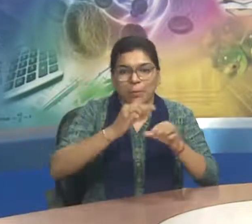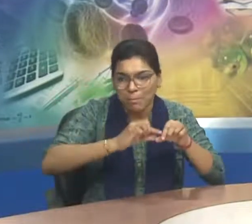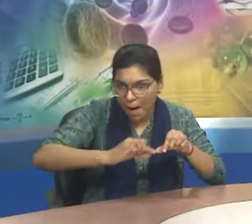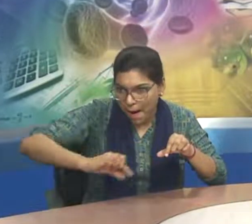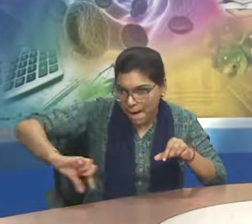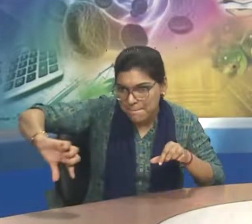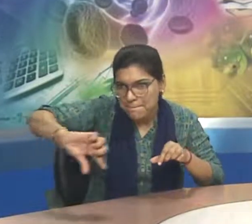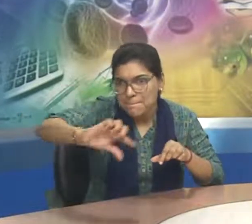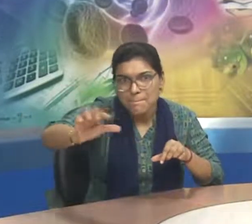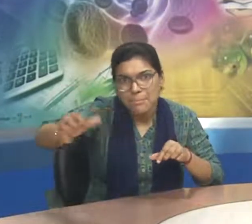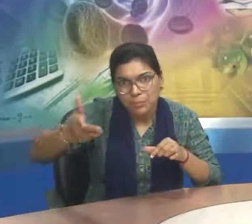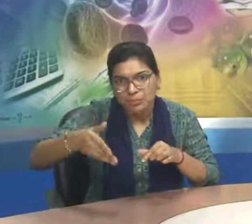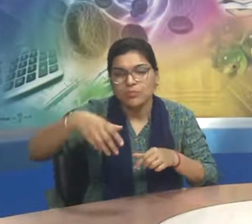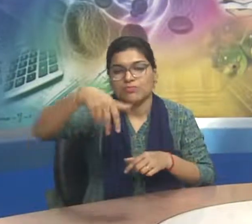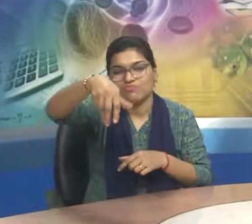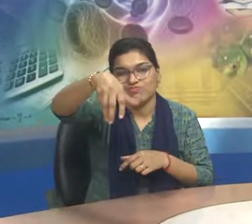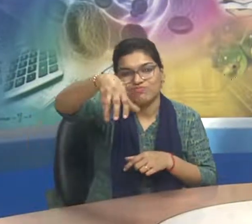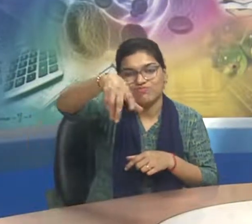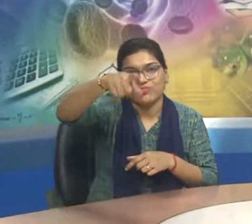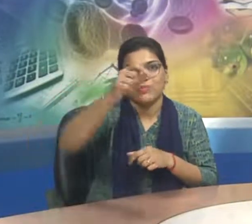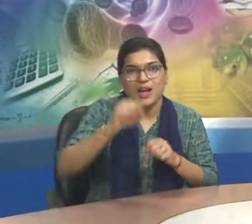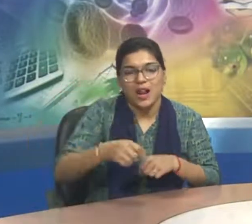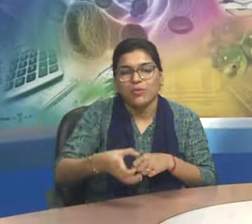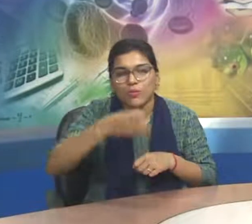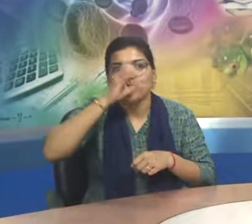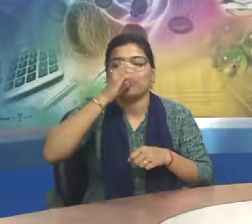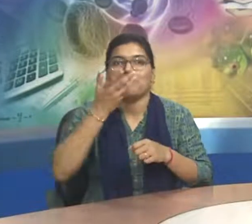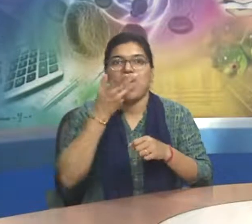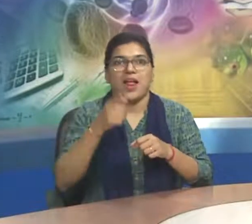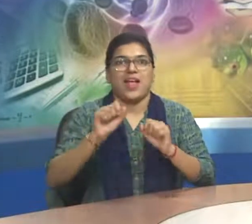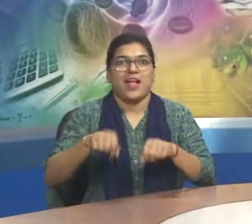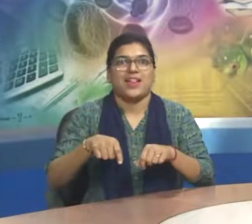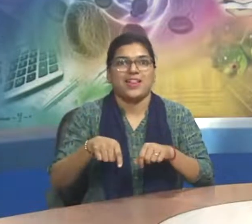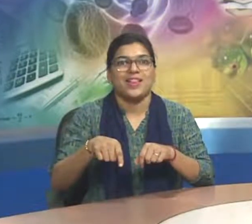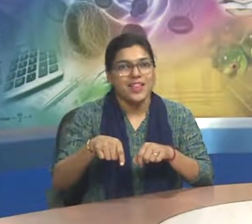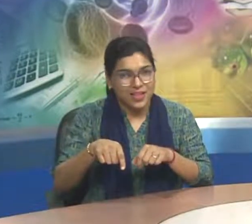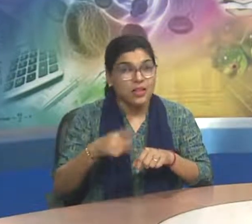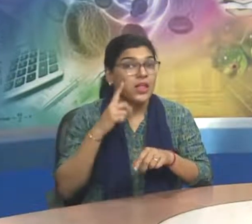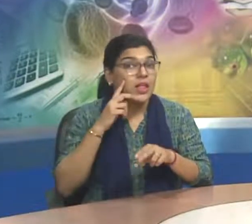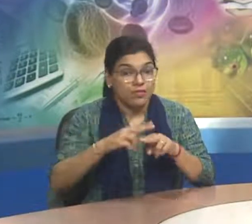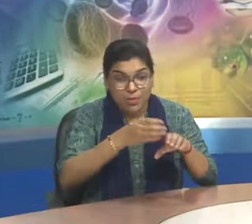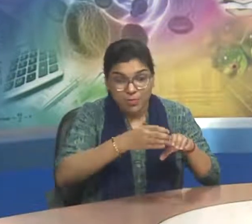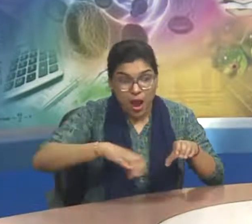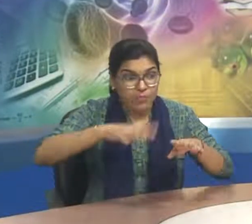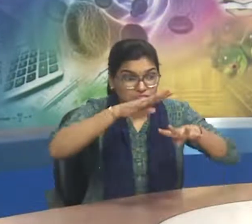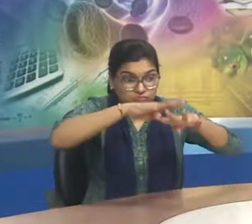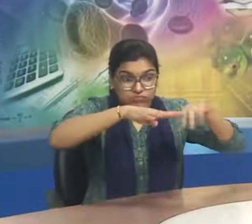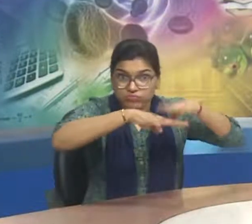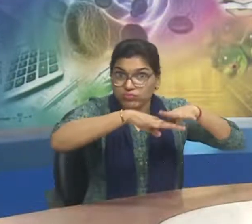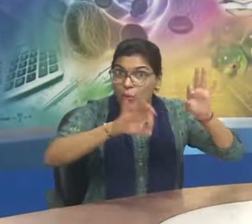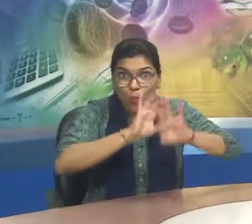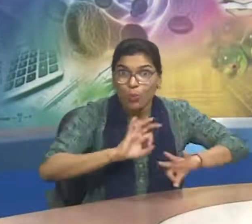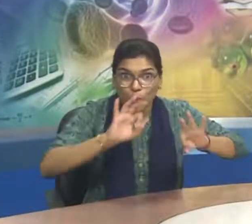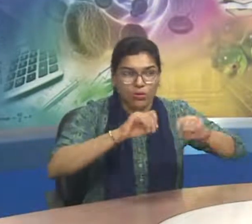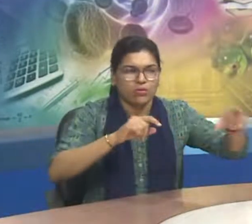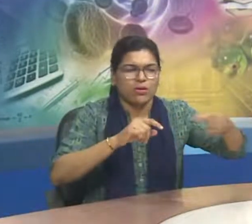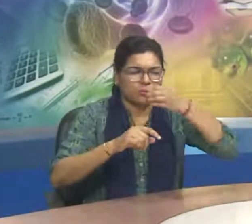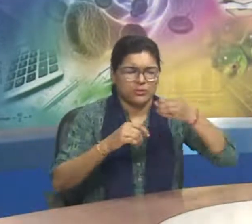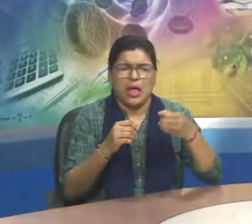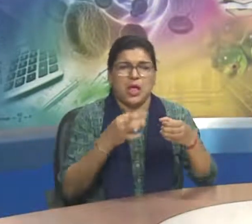And at homes, we all must have seen the pipes. Our water in our home come from the